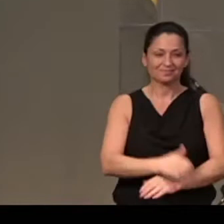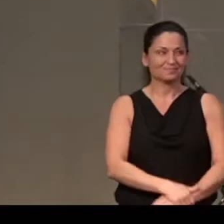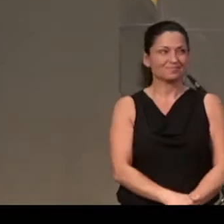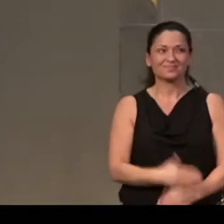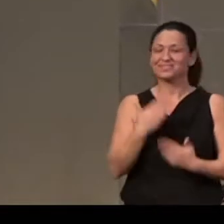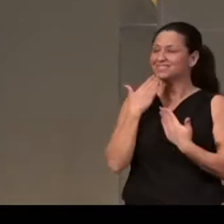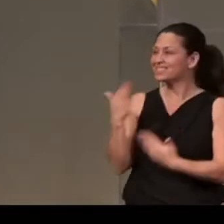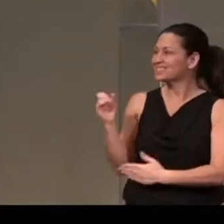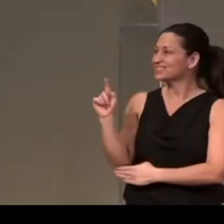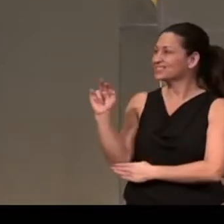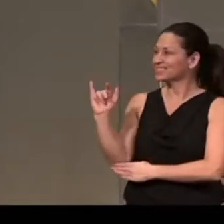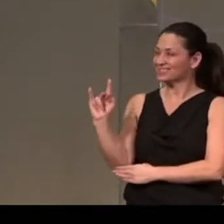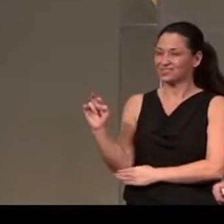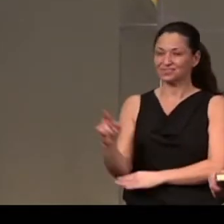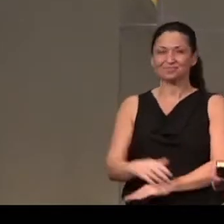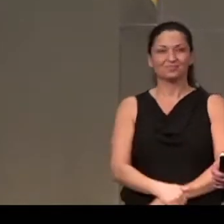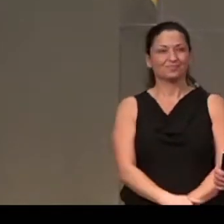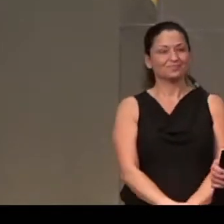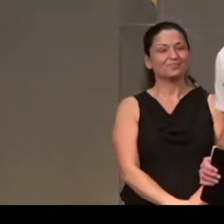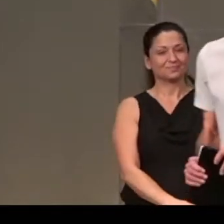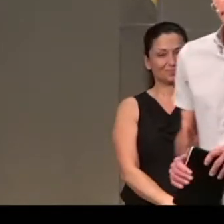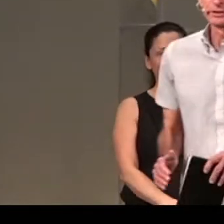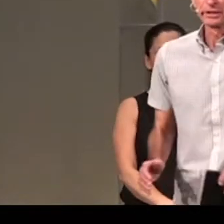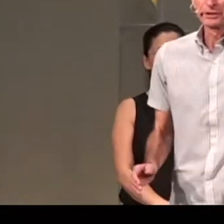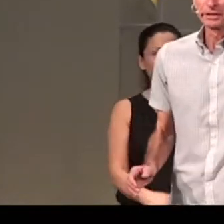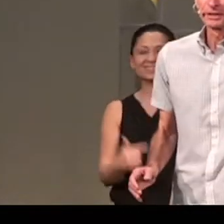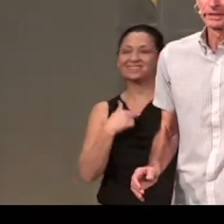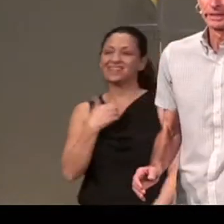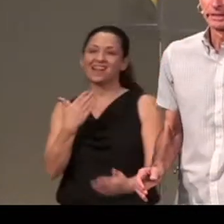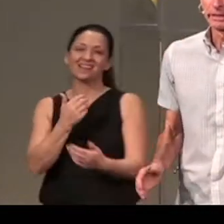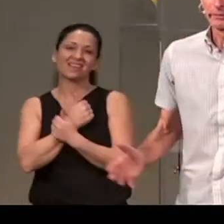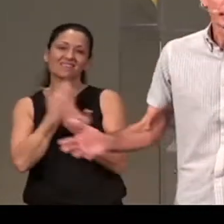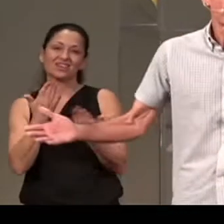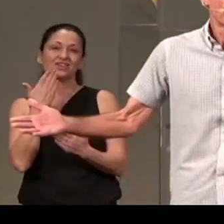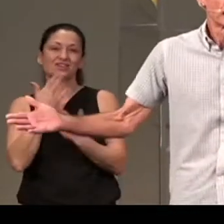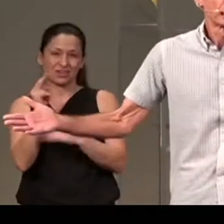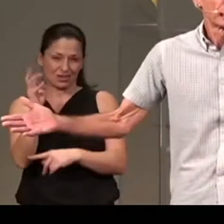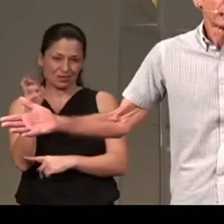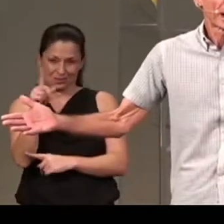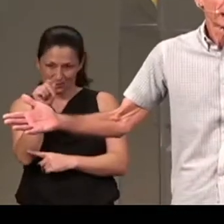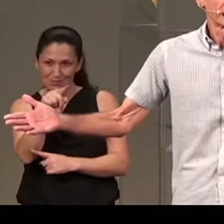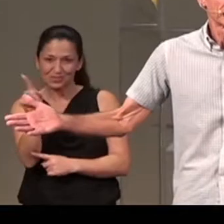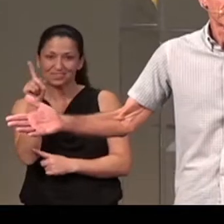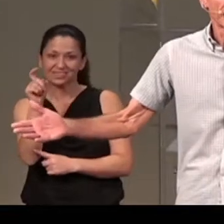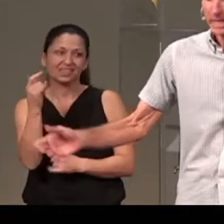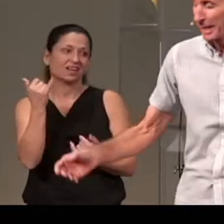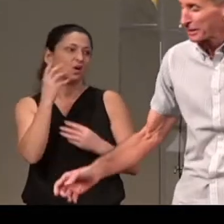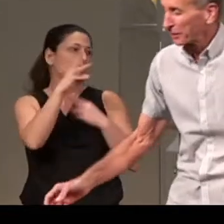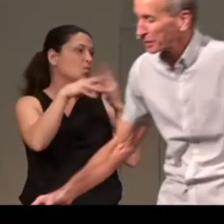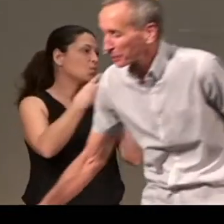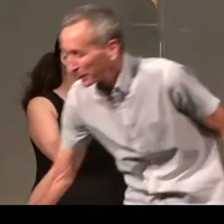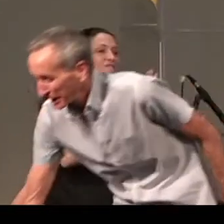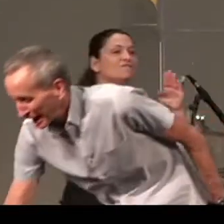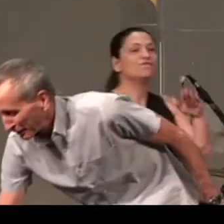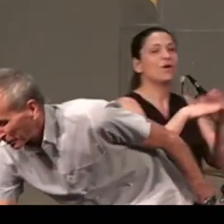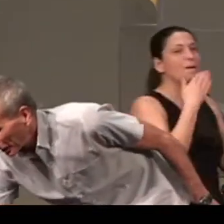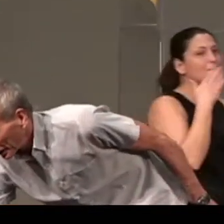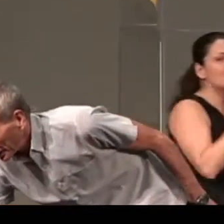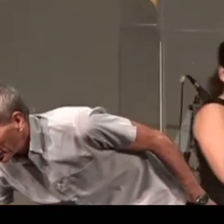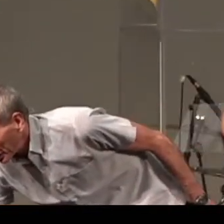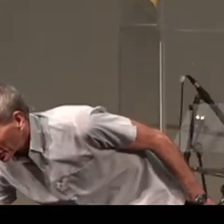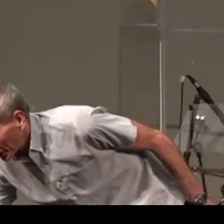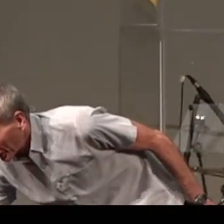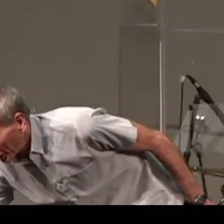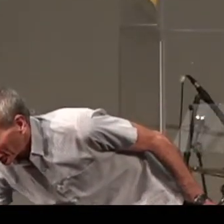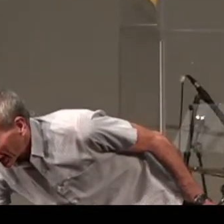Thank you, Strider. I love good news, don't you? I mean, we live in a world filled with bad news, and so this week, I have some really